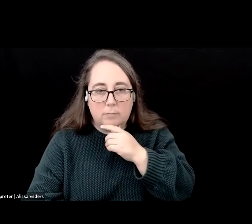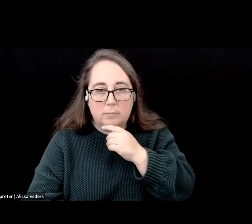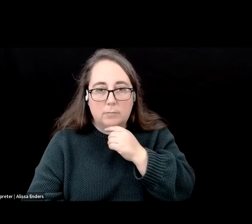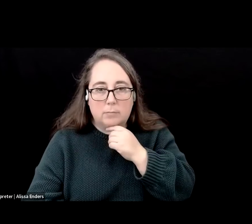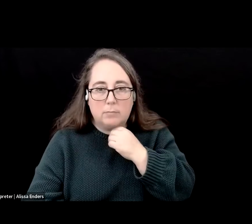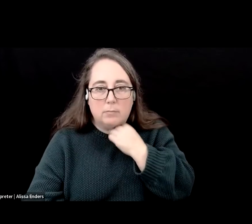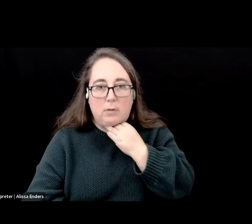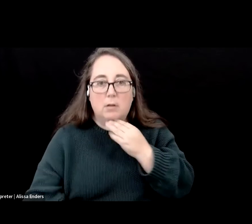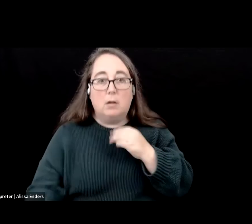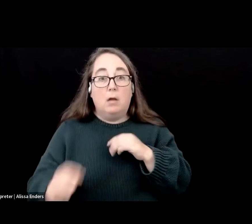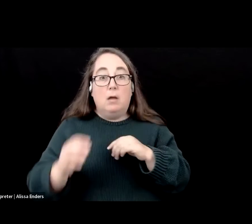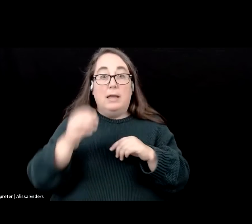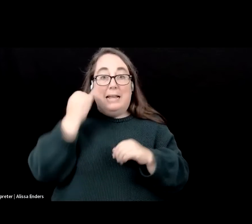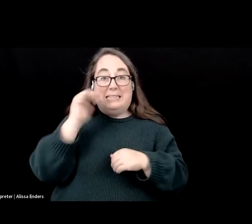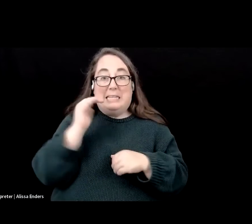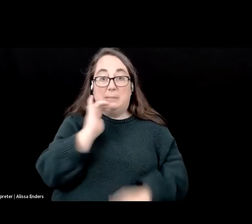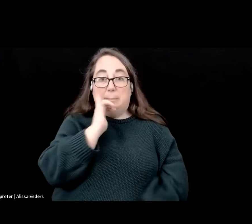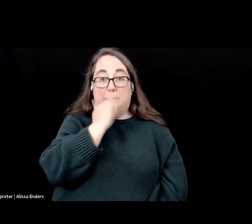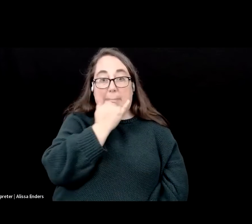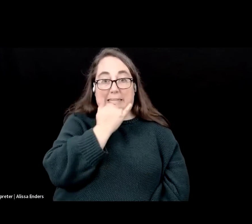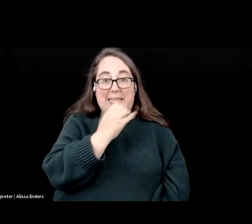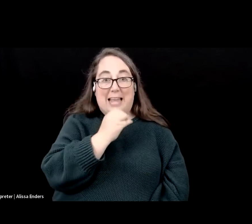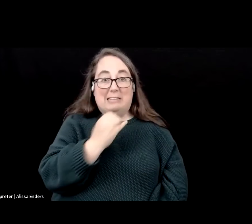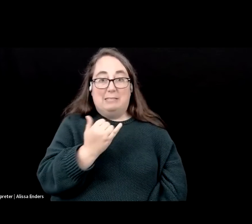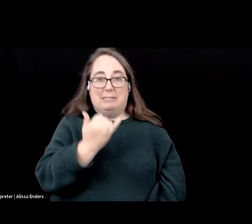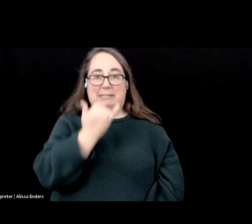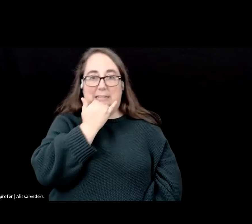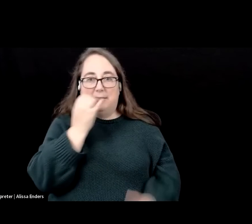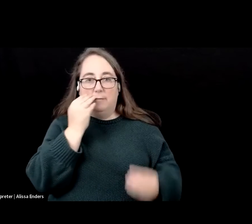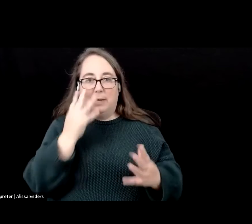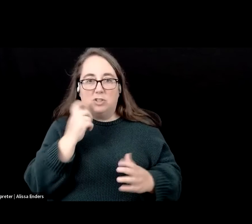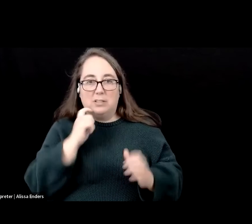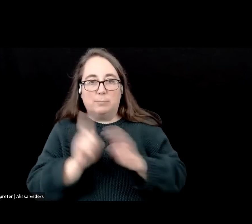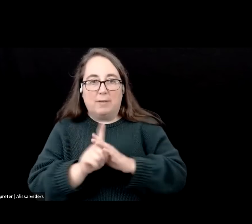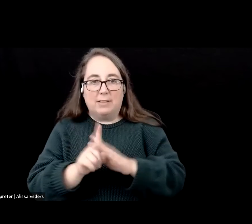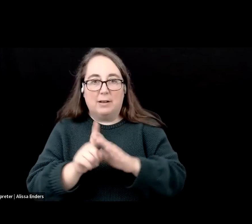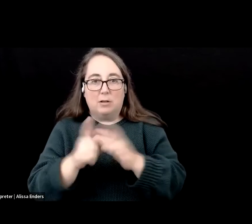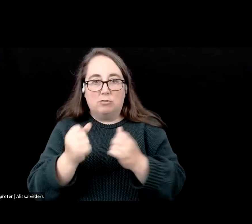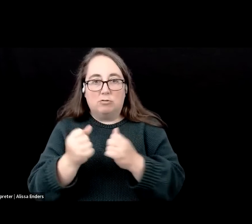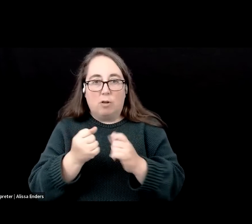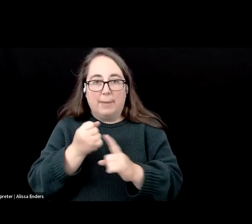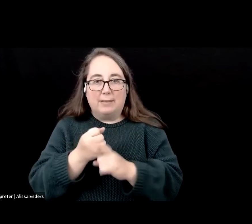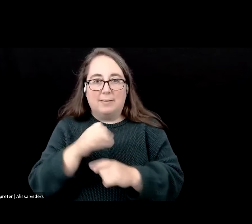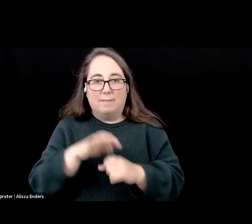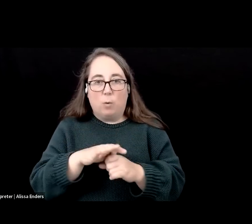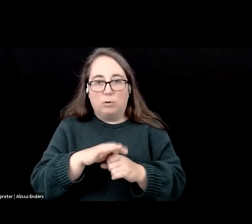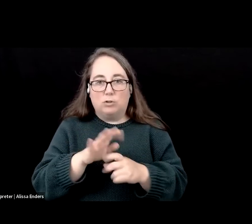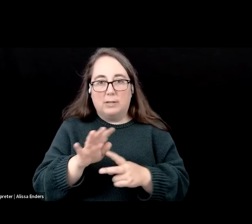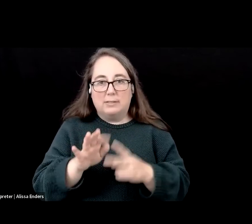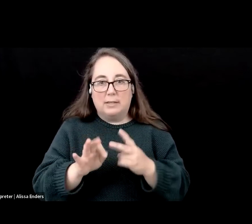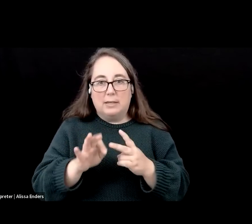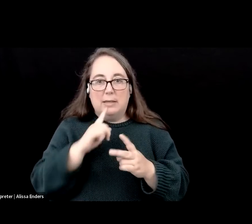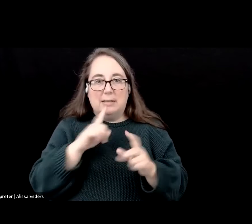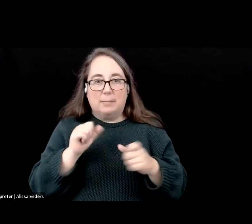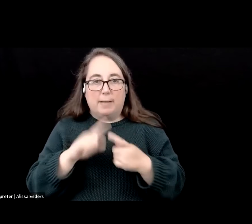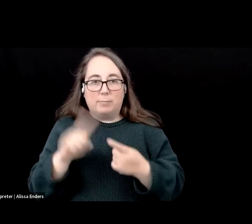disinformation is prevalent and strongly affects voters' choices. Is it possible to reduce the impact of myths and disinformation in a